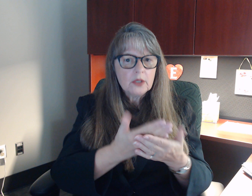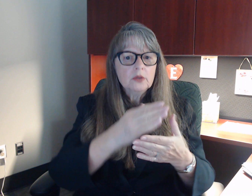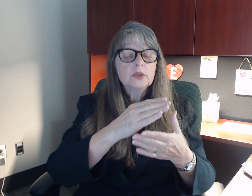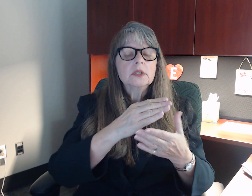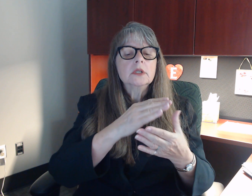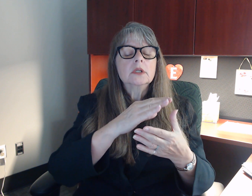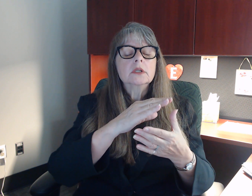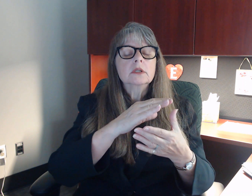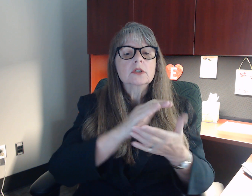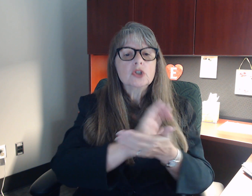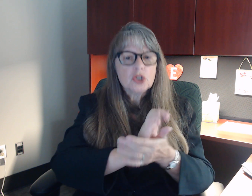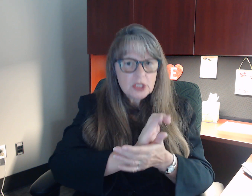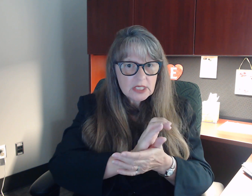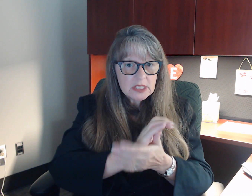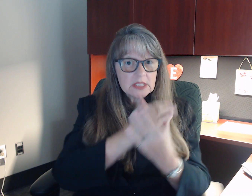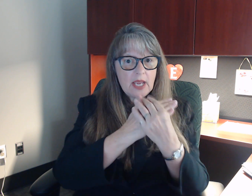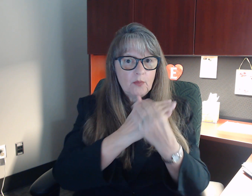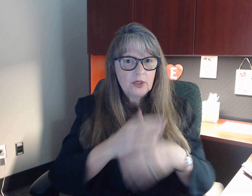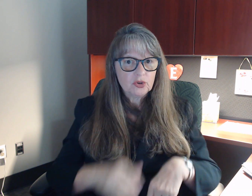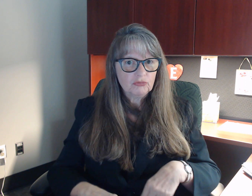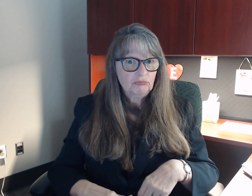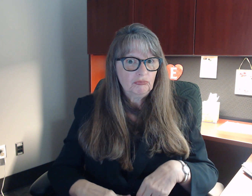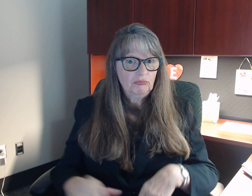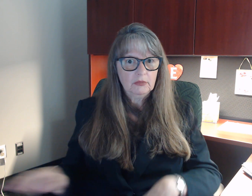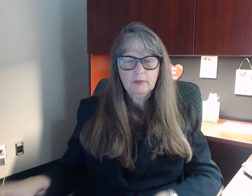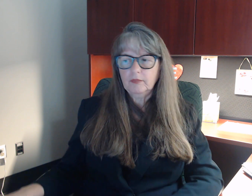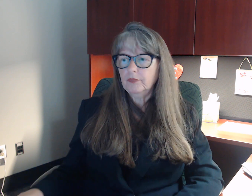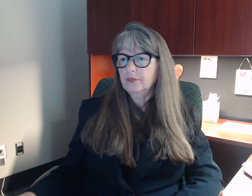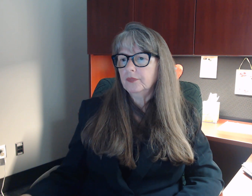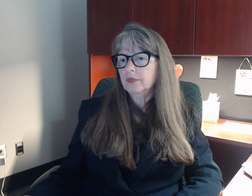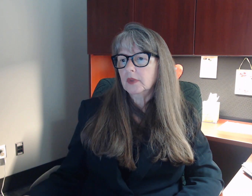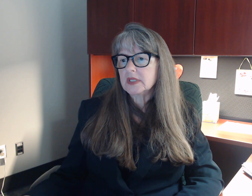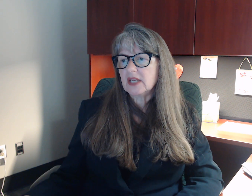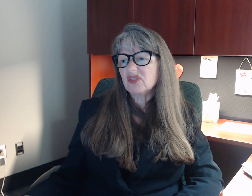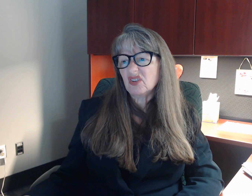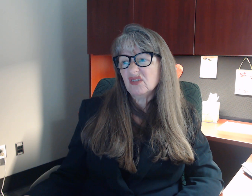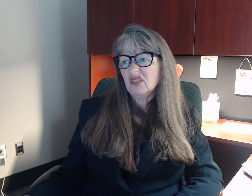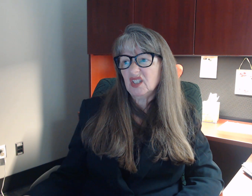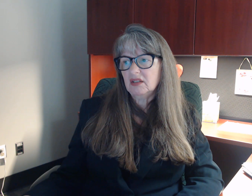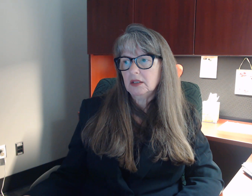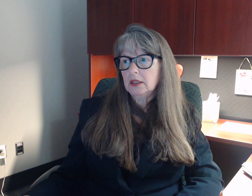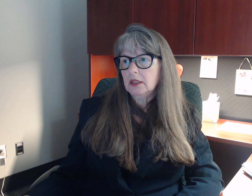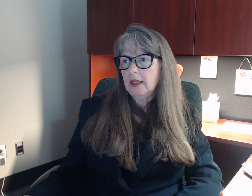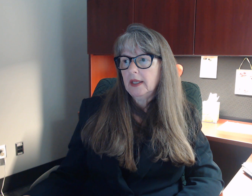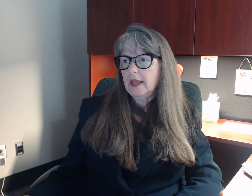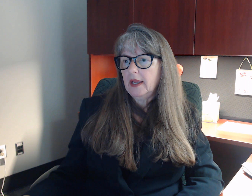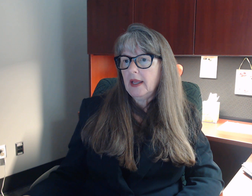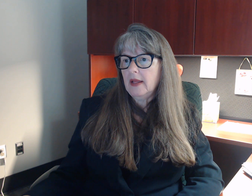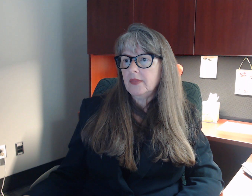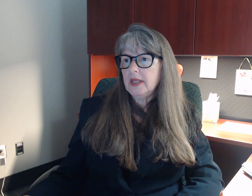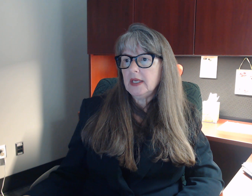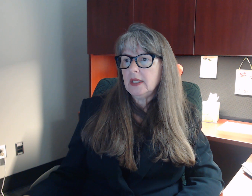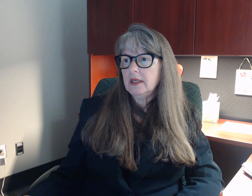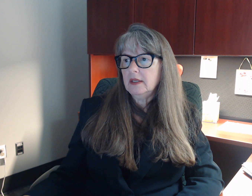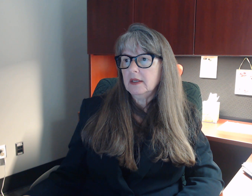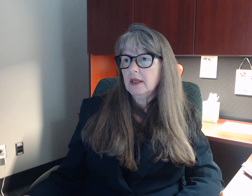grilled cheese sandwich. Sounds good. And then,